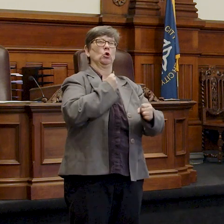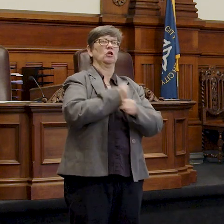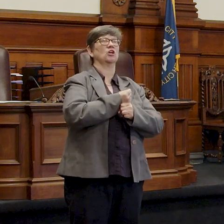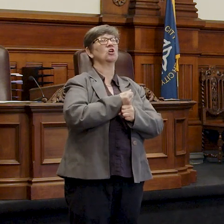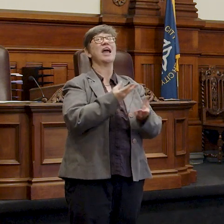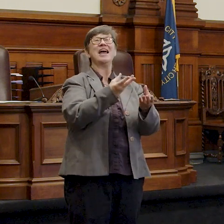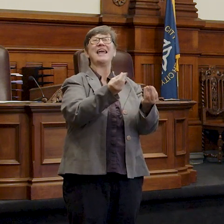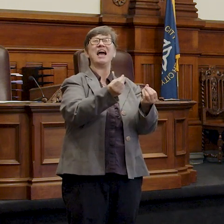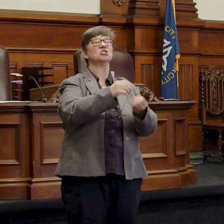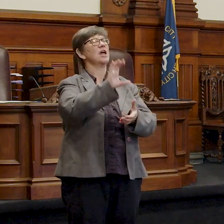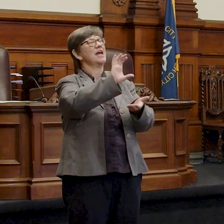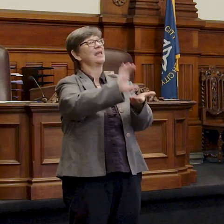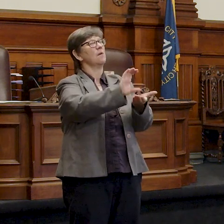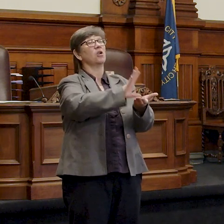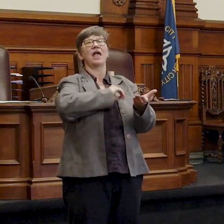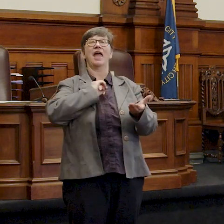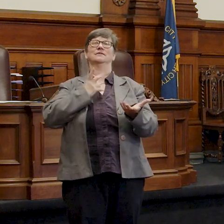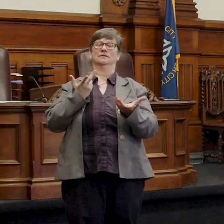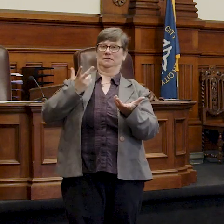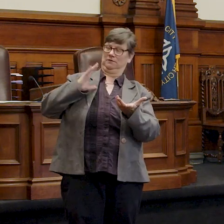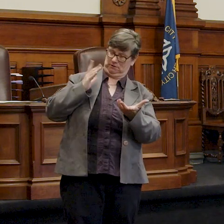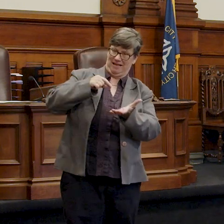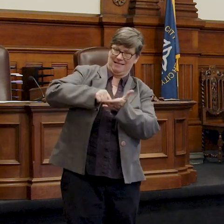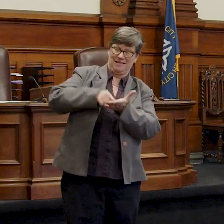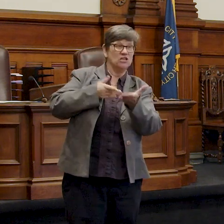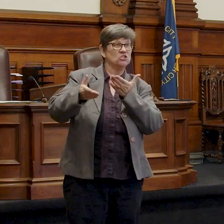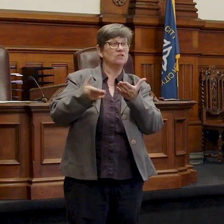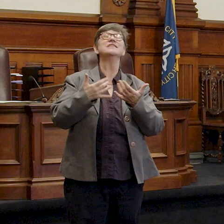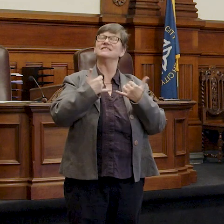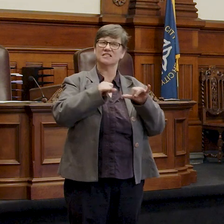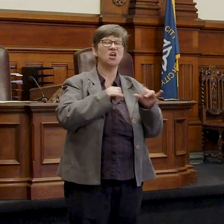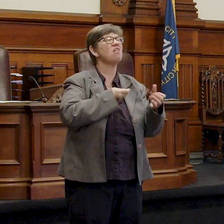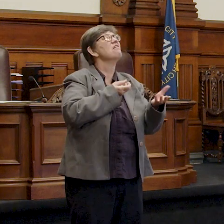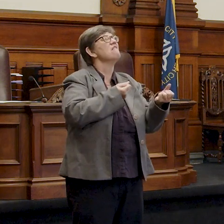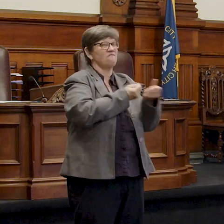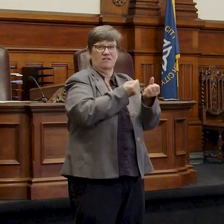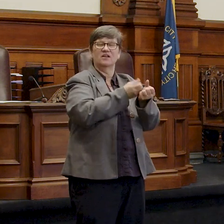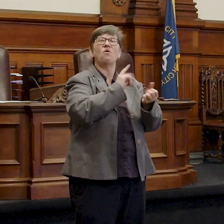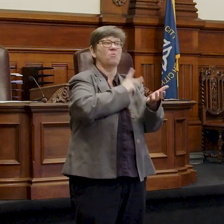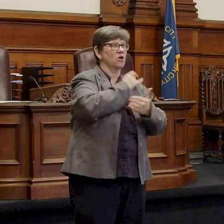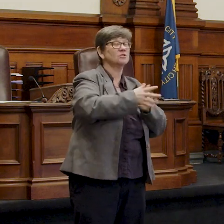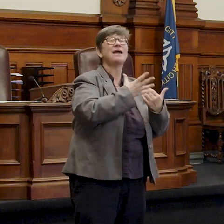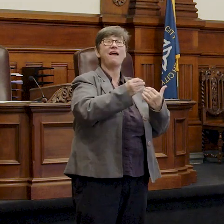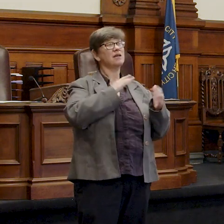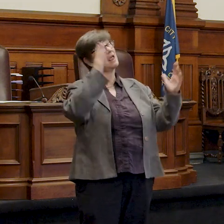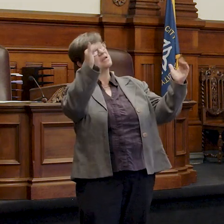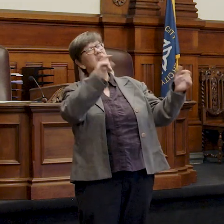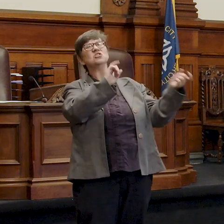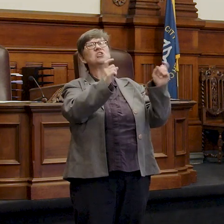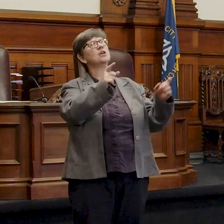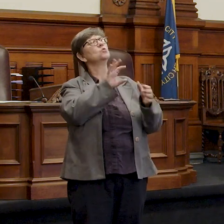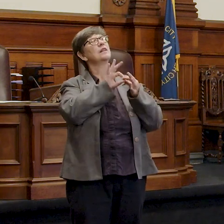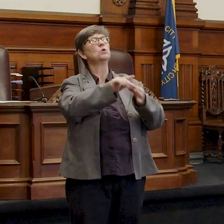service while still funding essential projects, and considering changes in personnel-related costs and costs